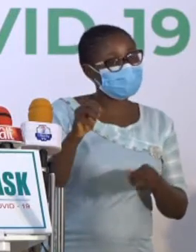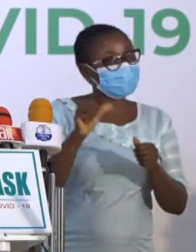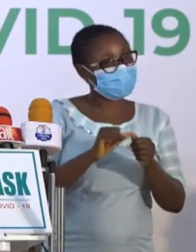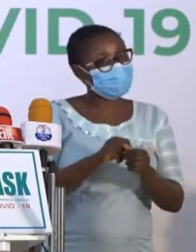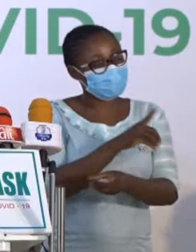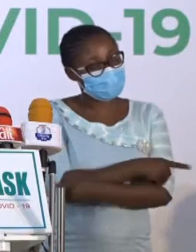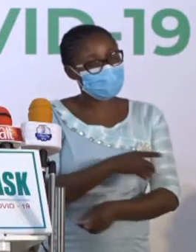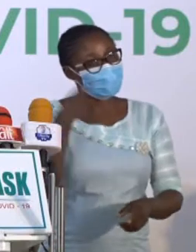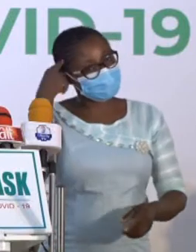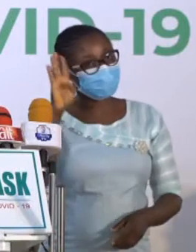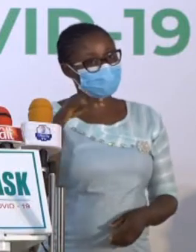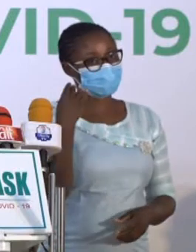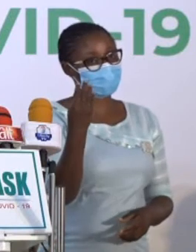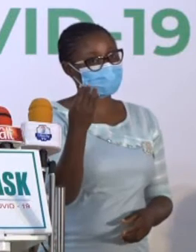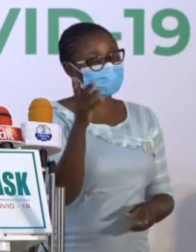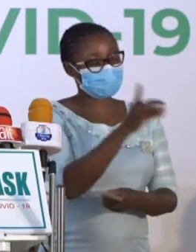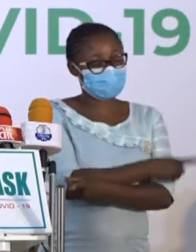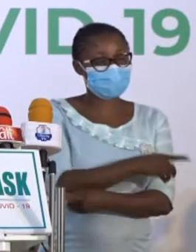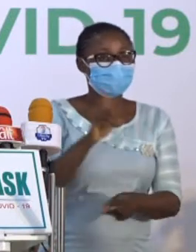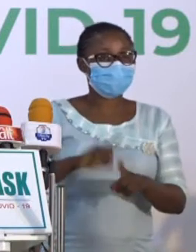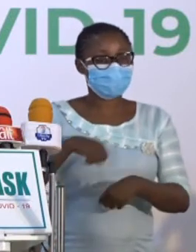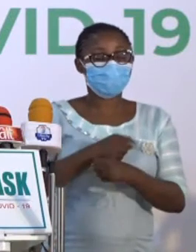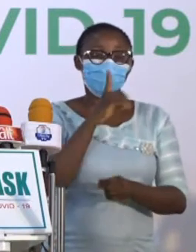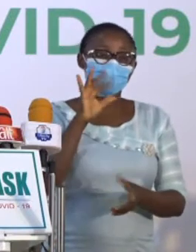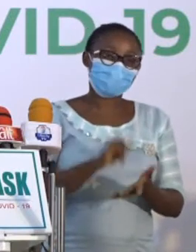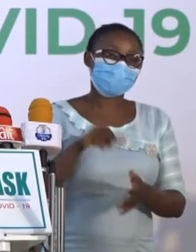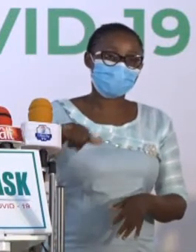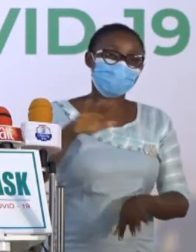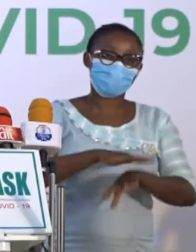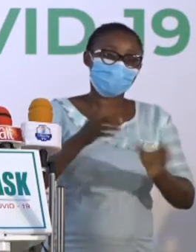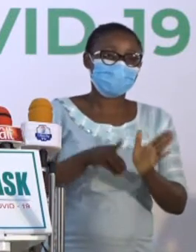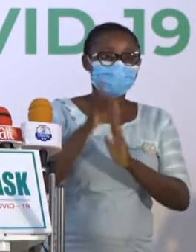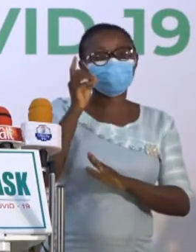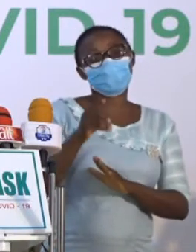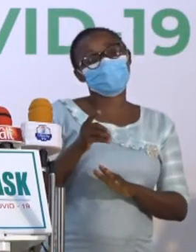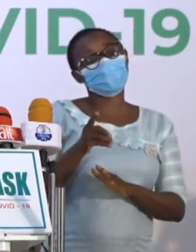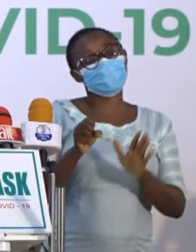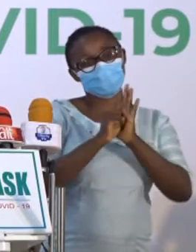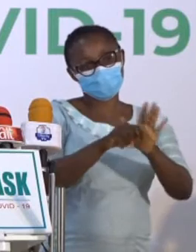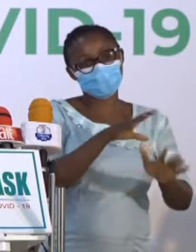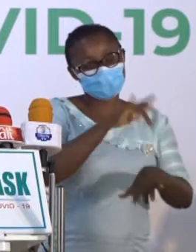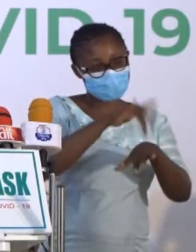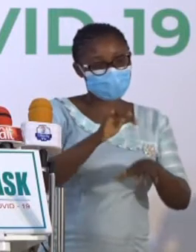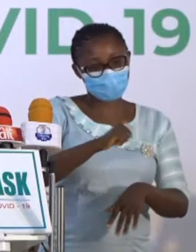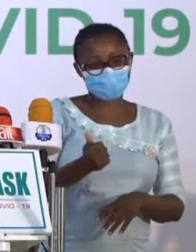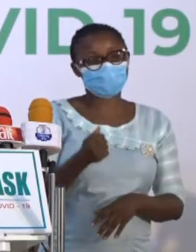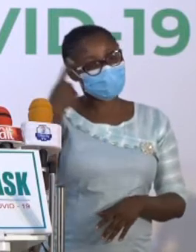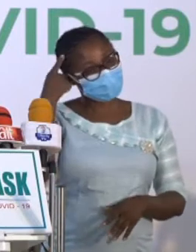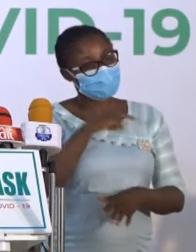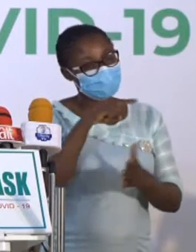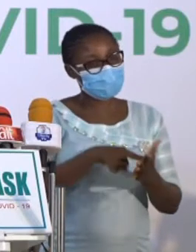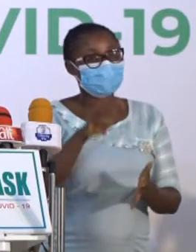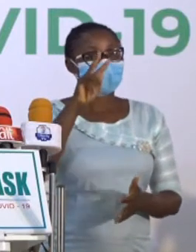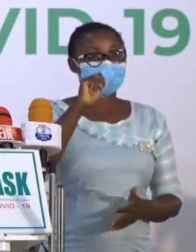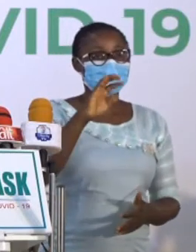not develop symptoms and then not infect others. For this response, NCDC has trained state